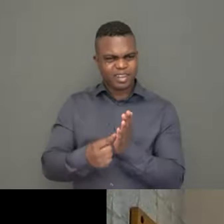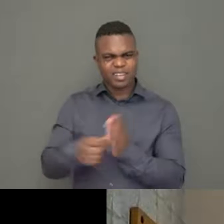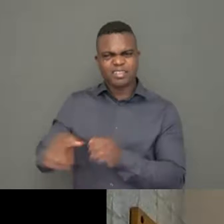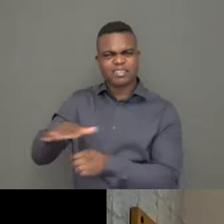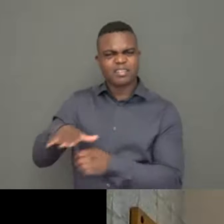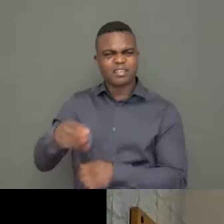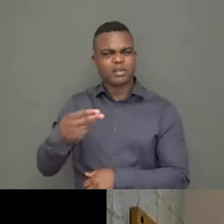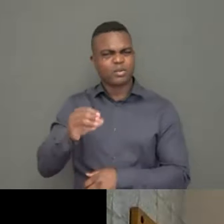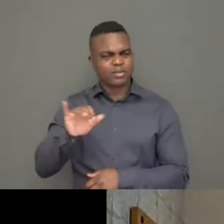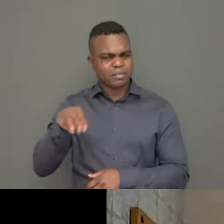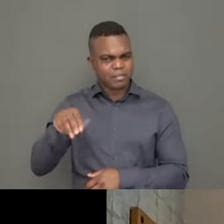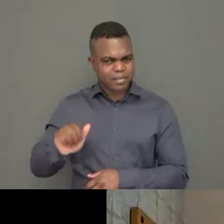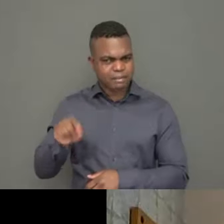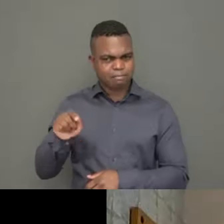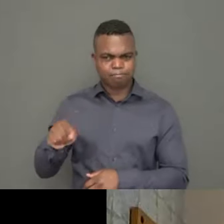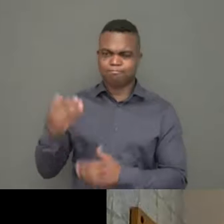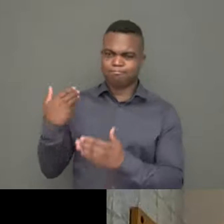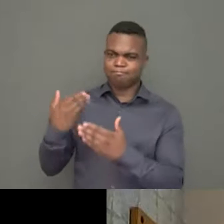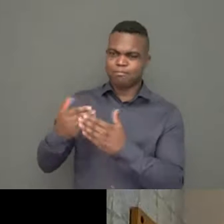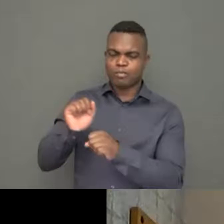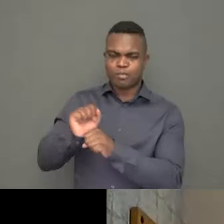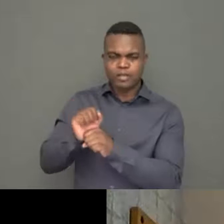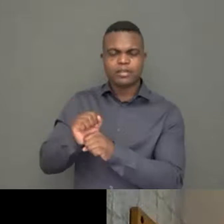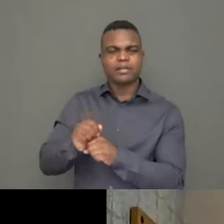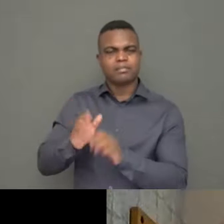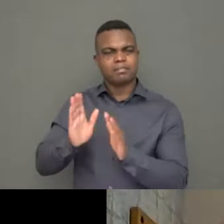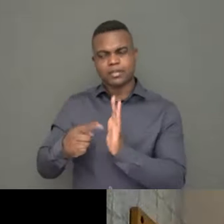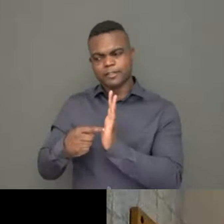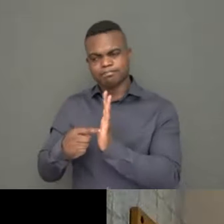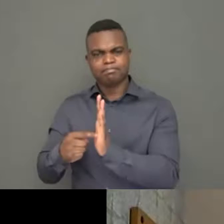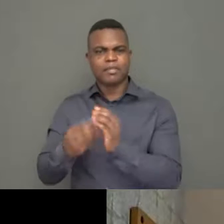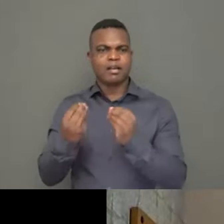And in 2020, when COVID came in,